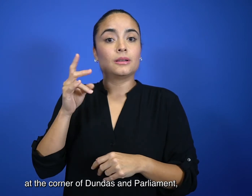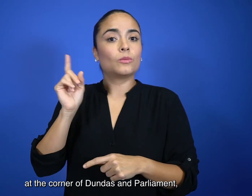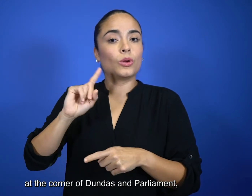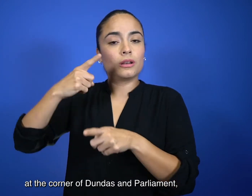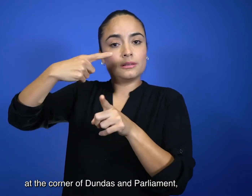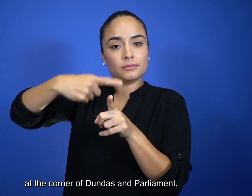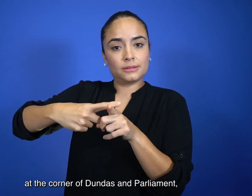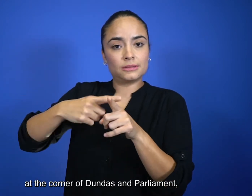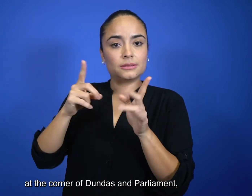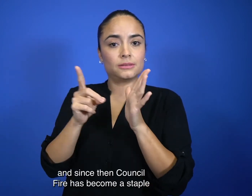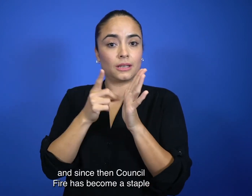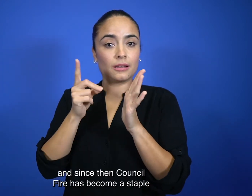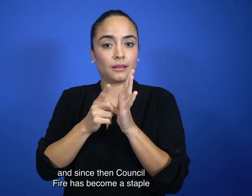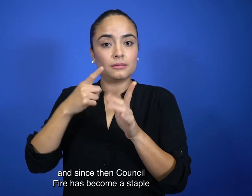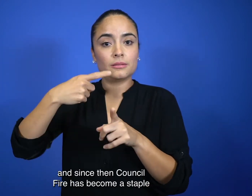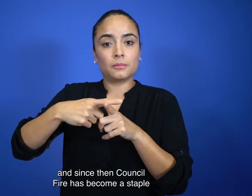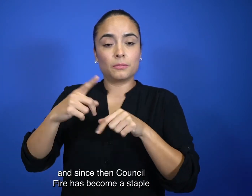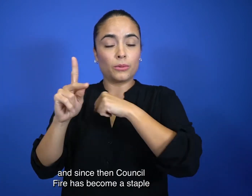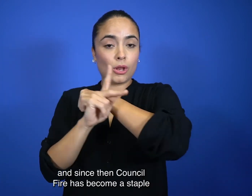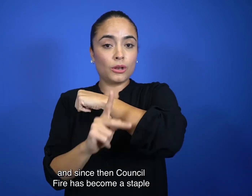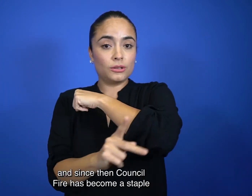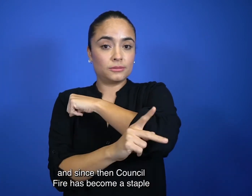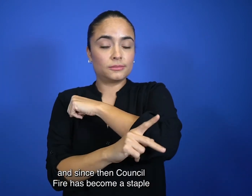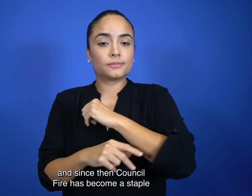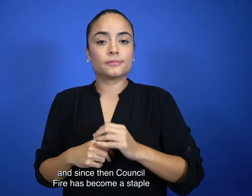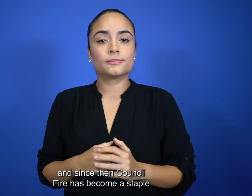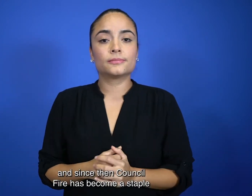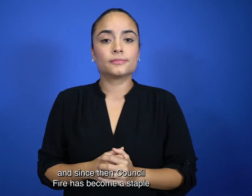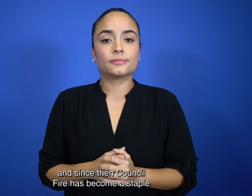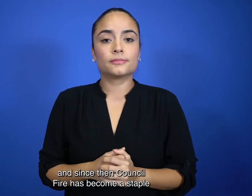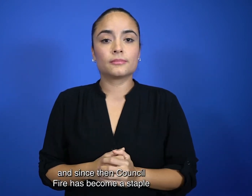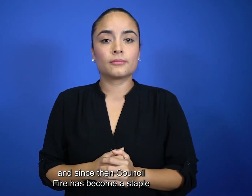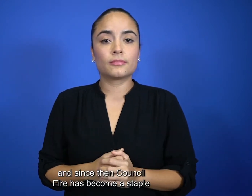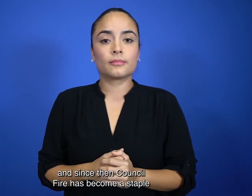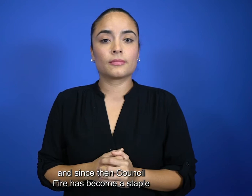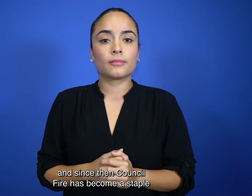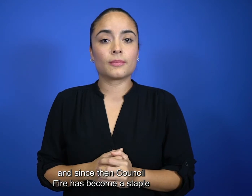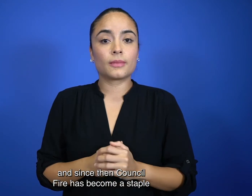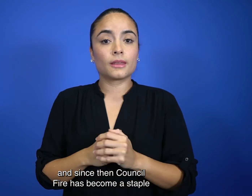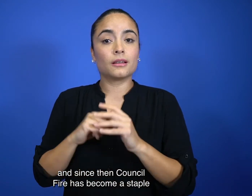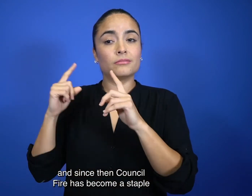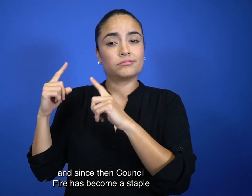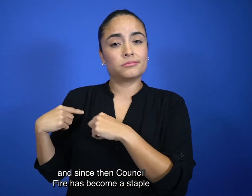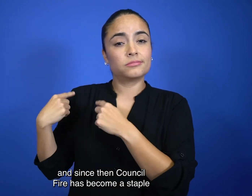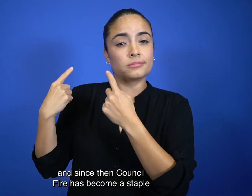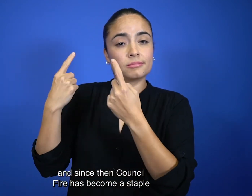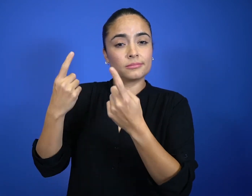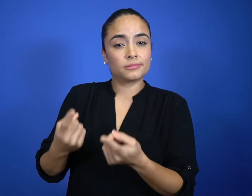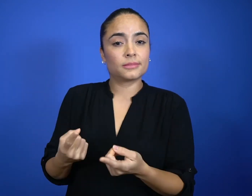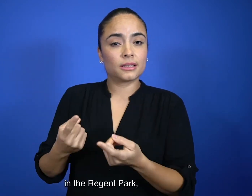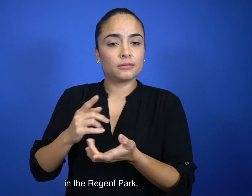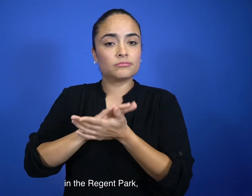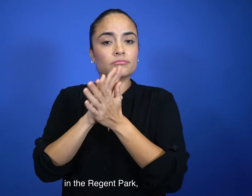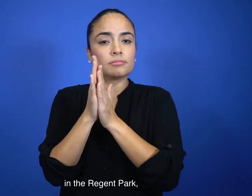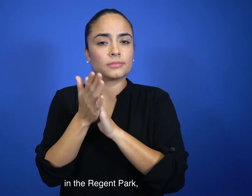Parliament. And since then, Council Fire has become a staple in the Regent